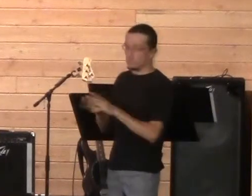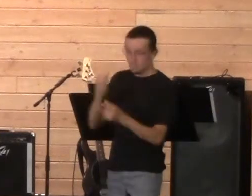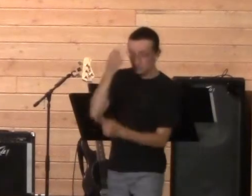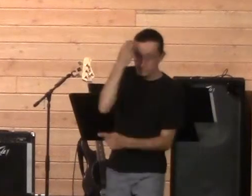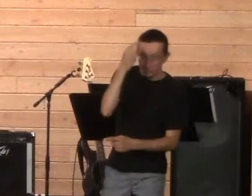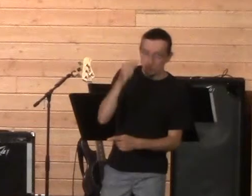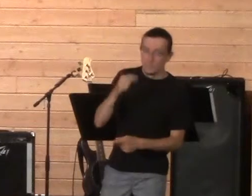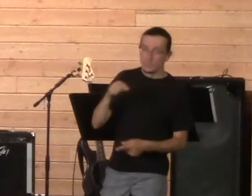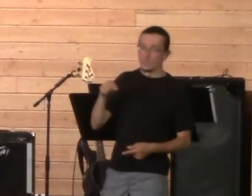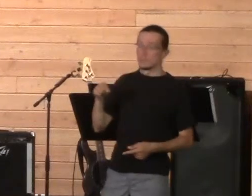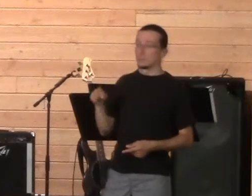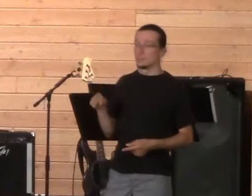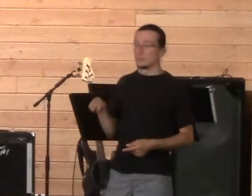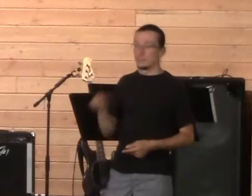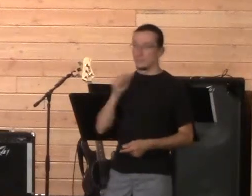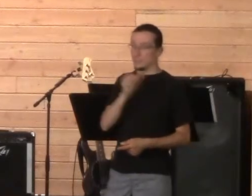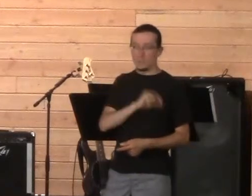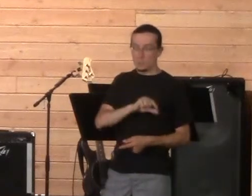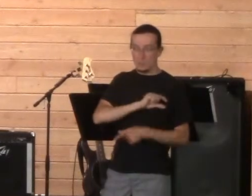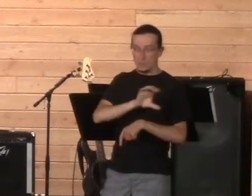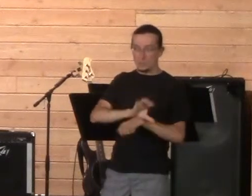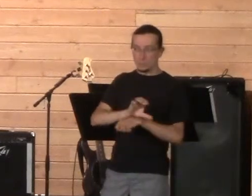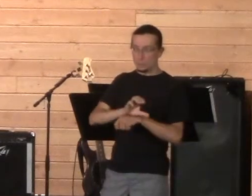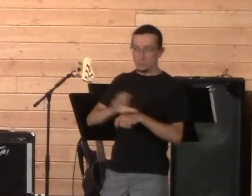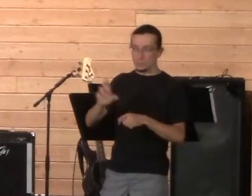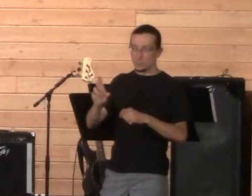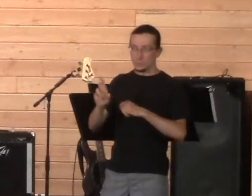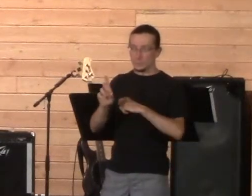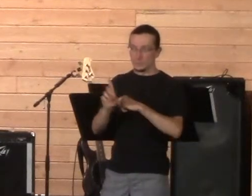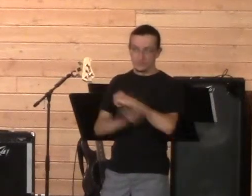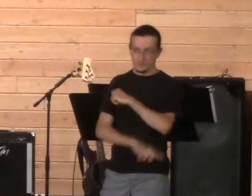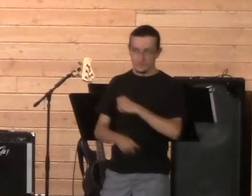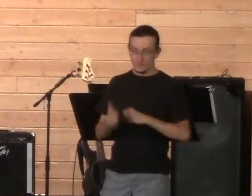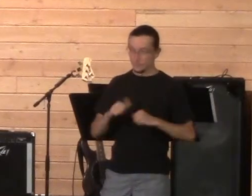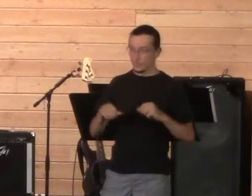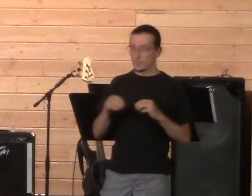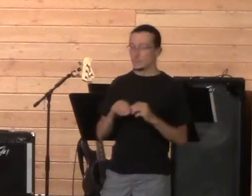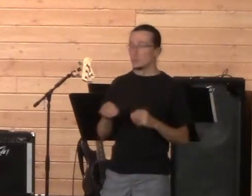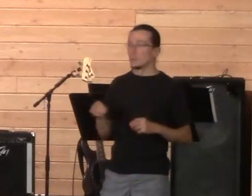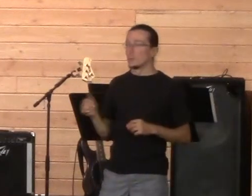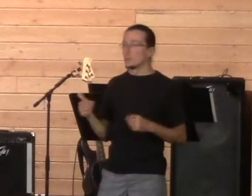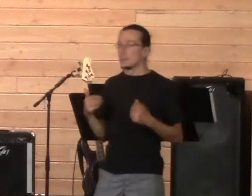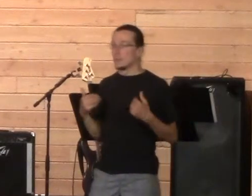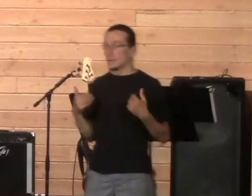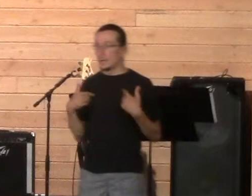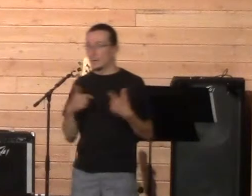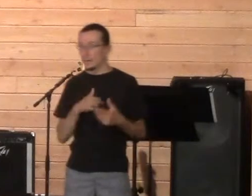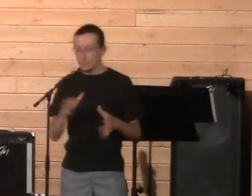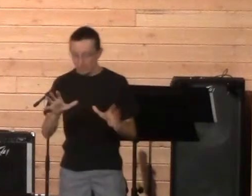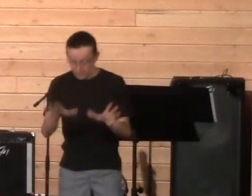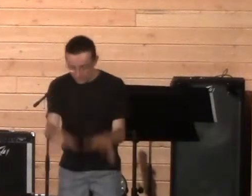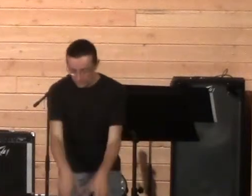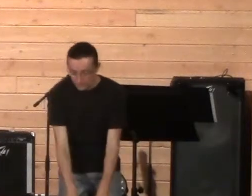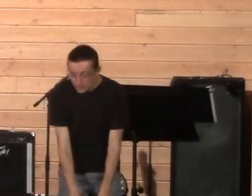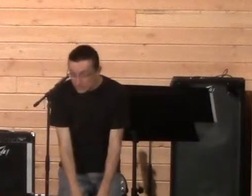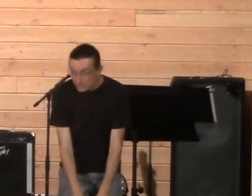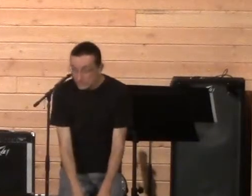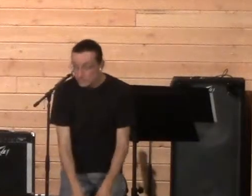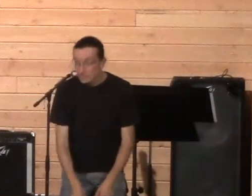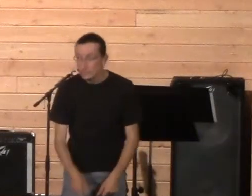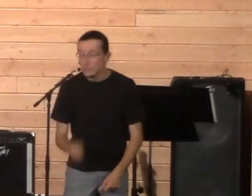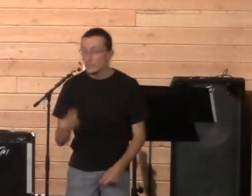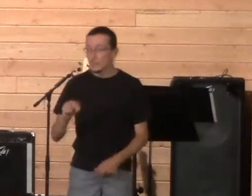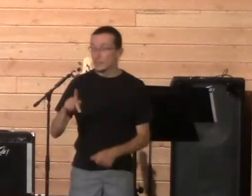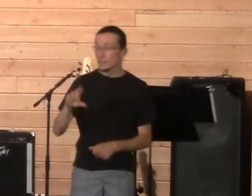not quality church discipline. He had us grab our ankles, and he pulled